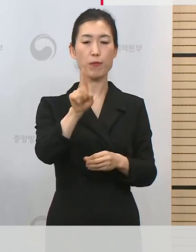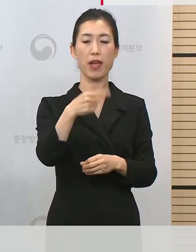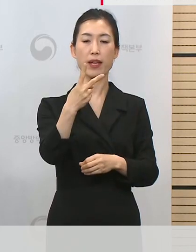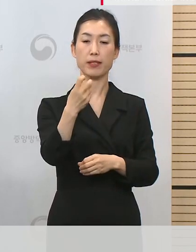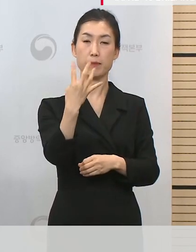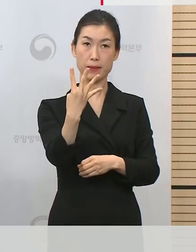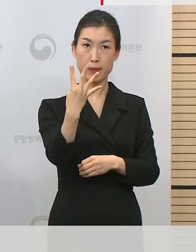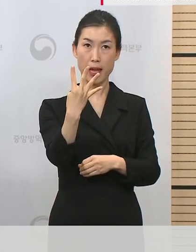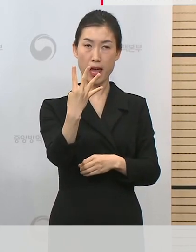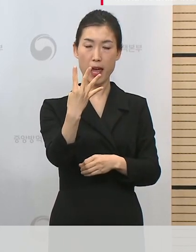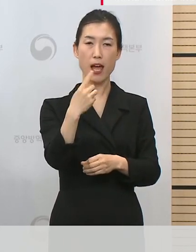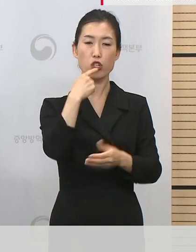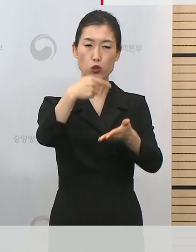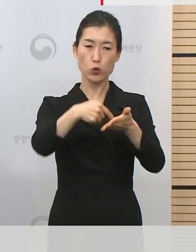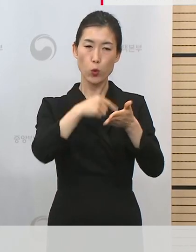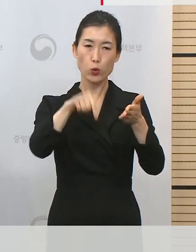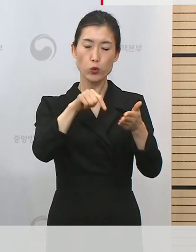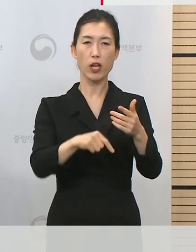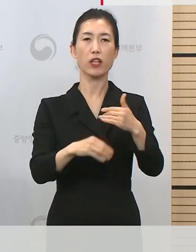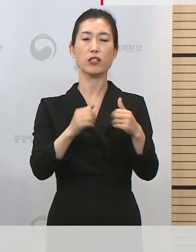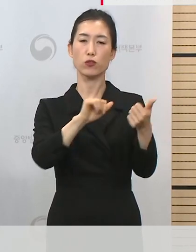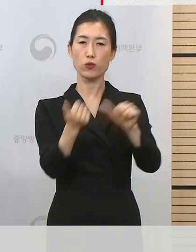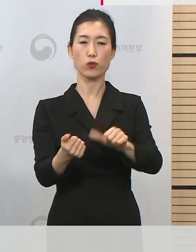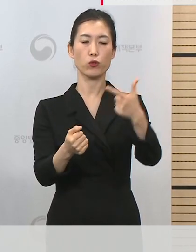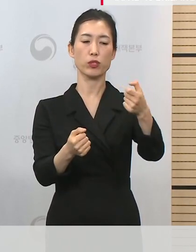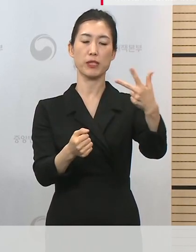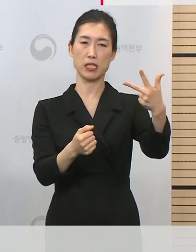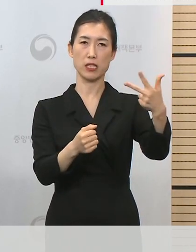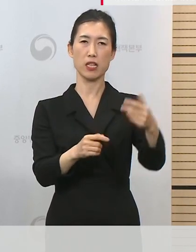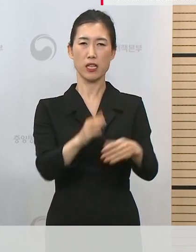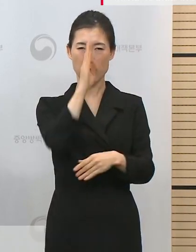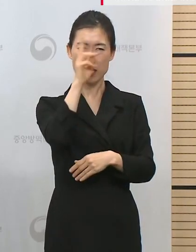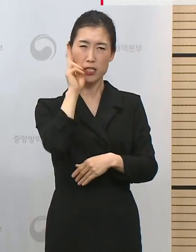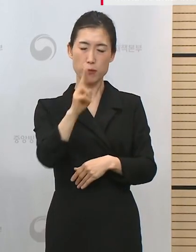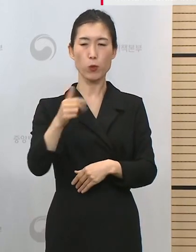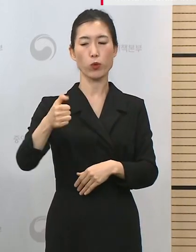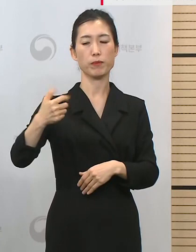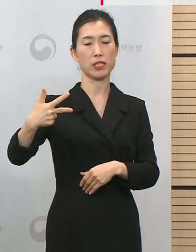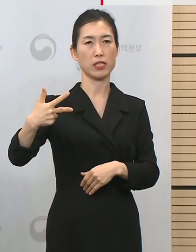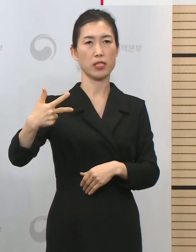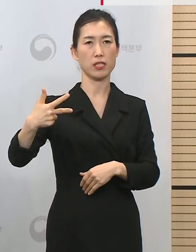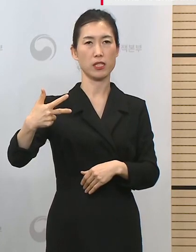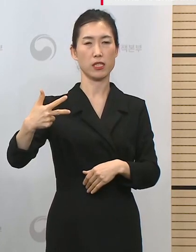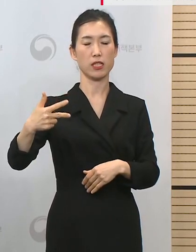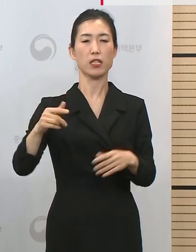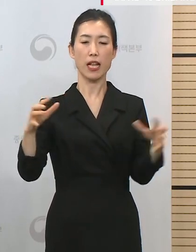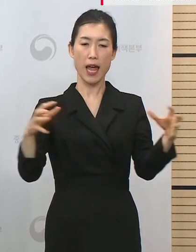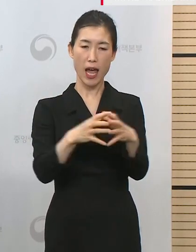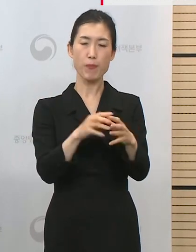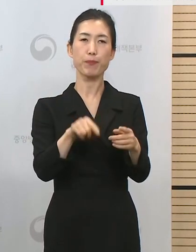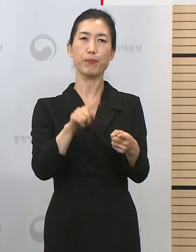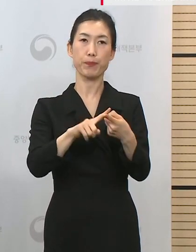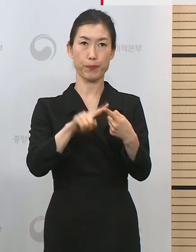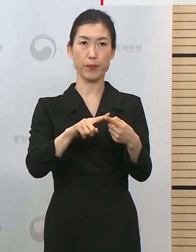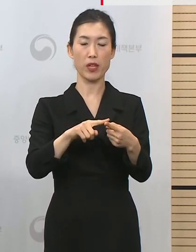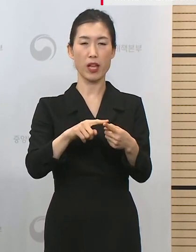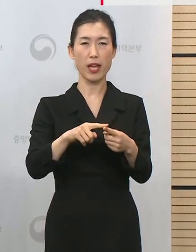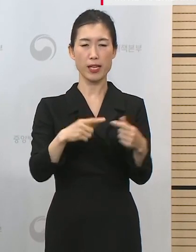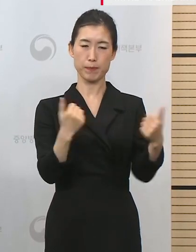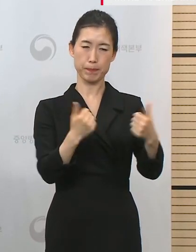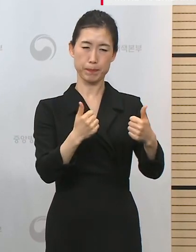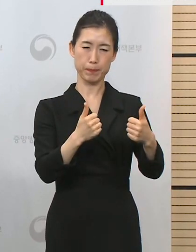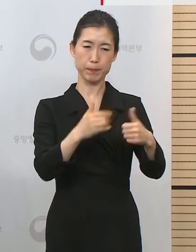about 124 cases that have been reported so far, 67 cases, and as well as